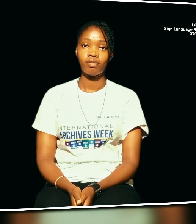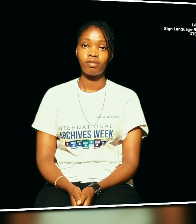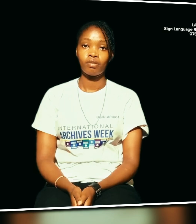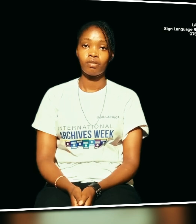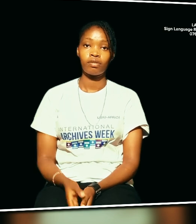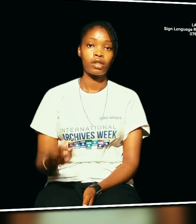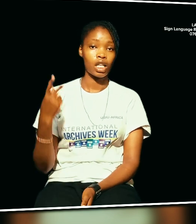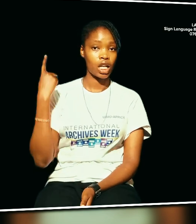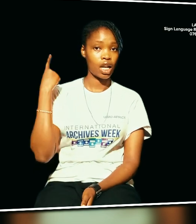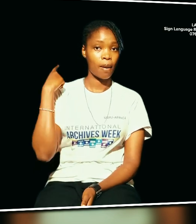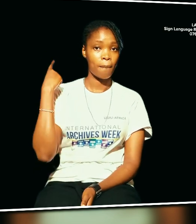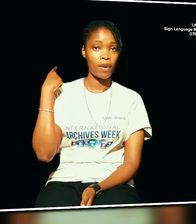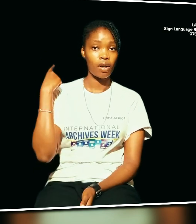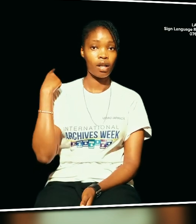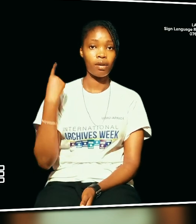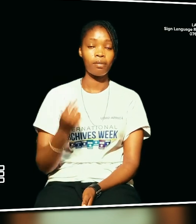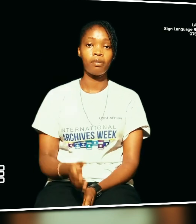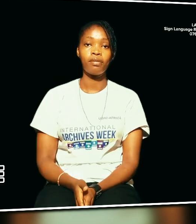couple,